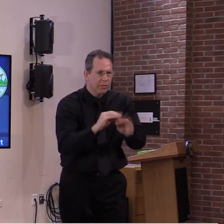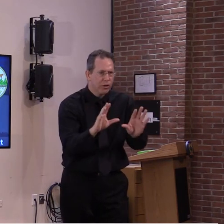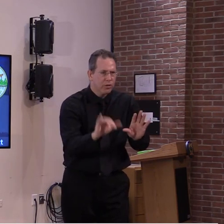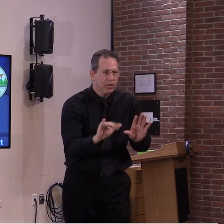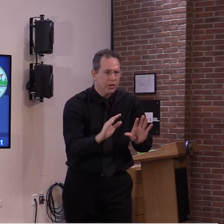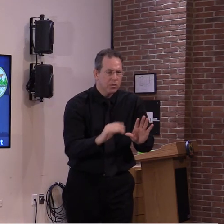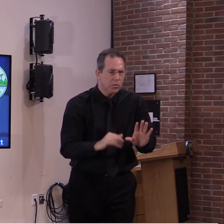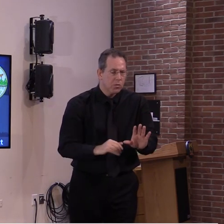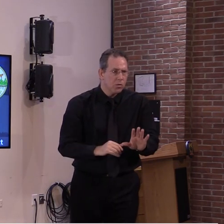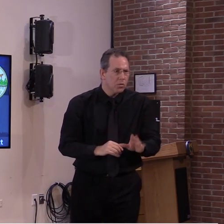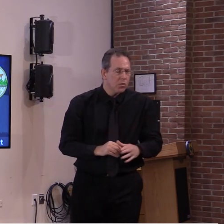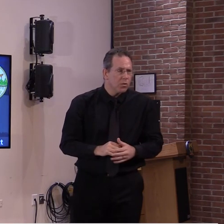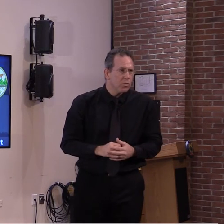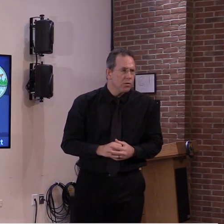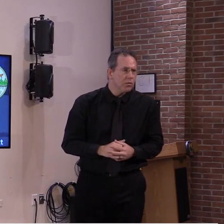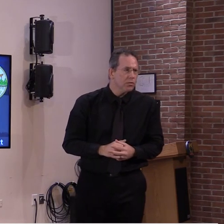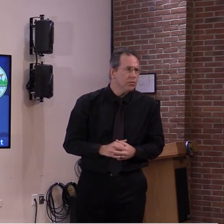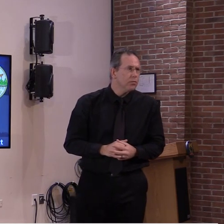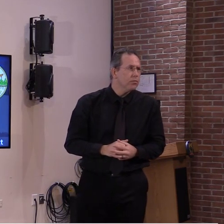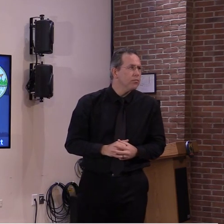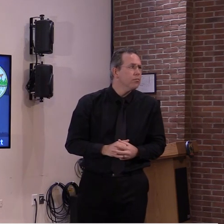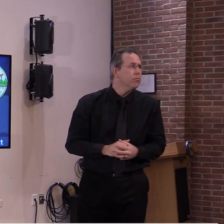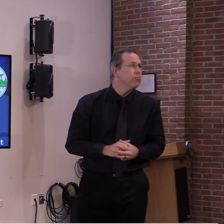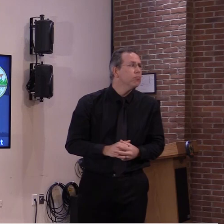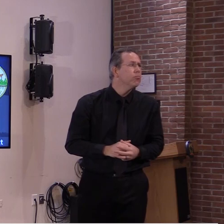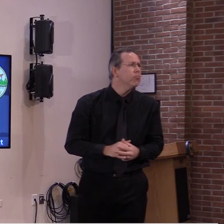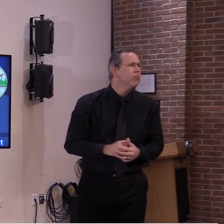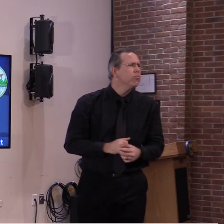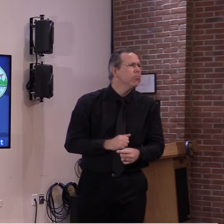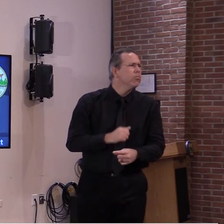Commissioner Sherling, I thought he started to say something too.